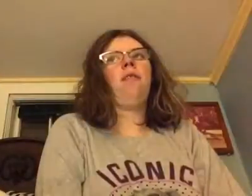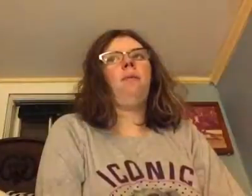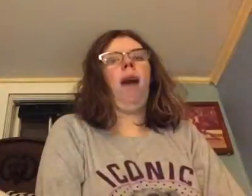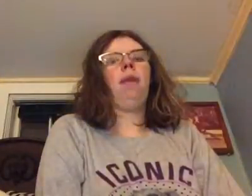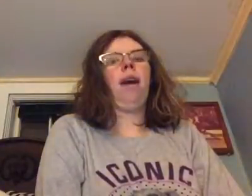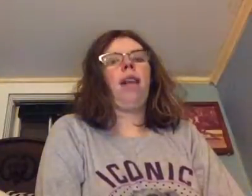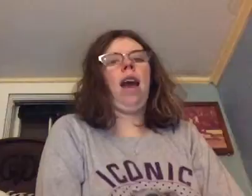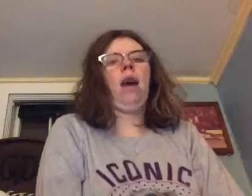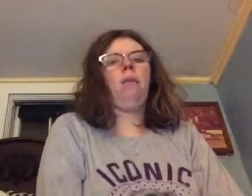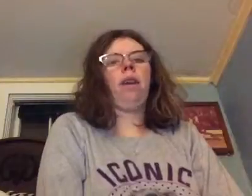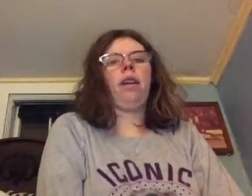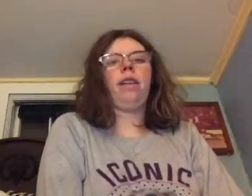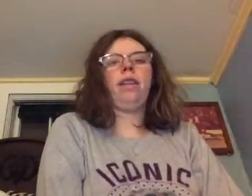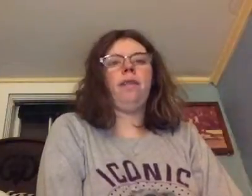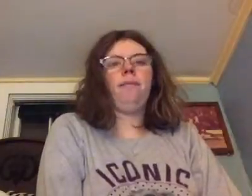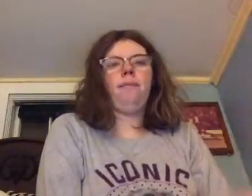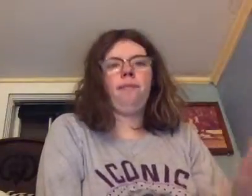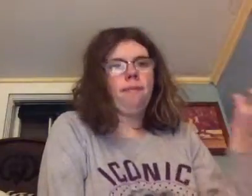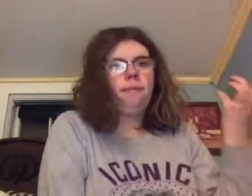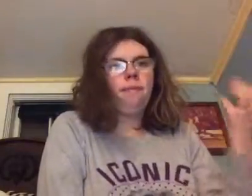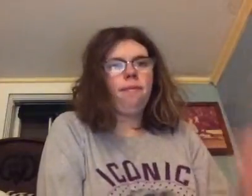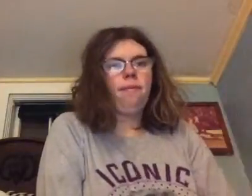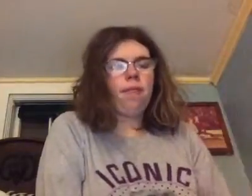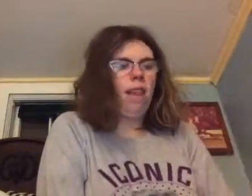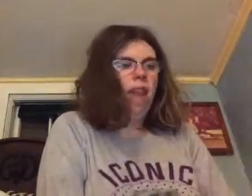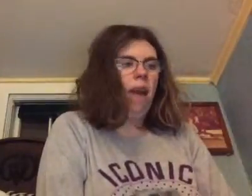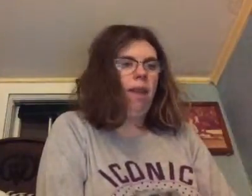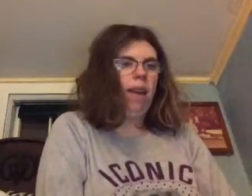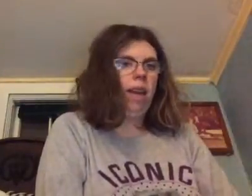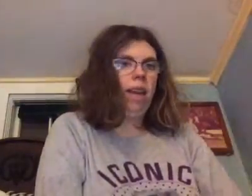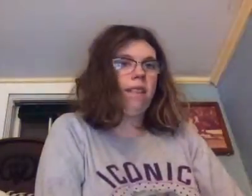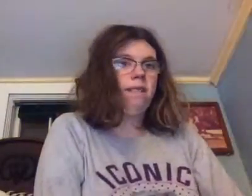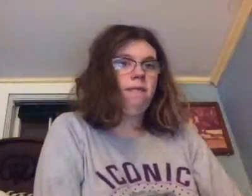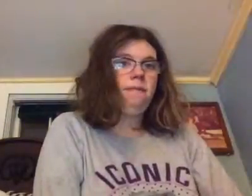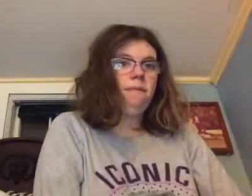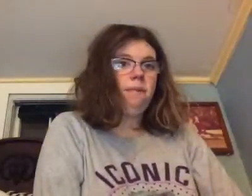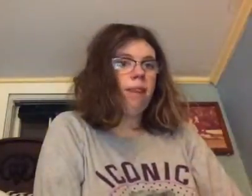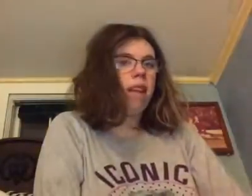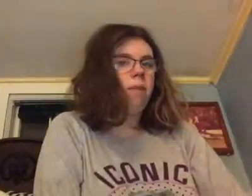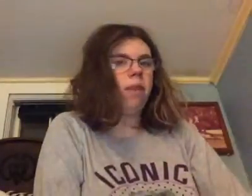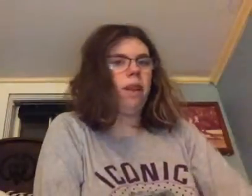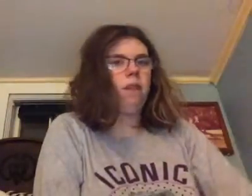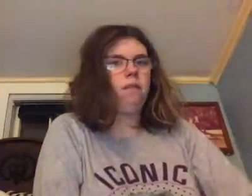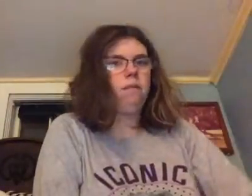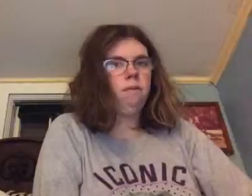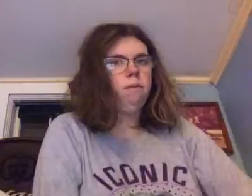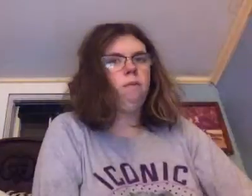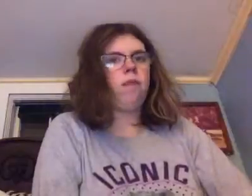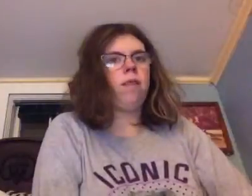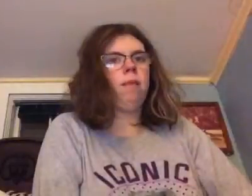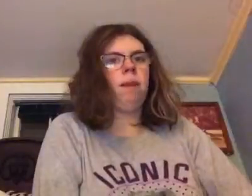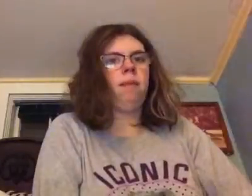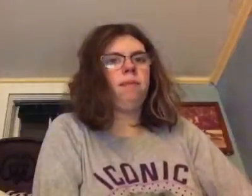feel bad about it now because now I can't reconnect with her this summer.